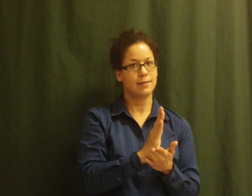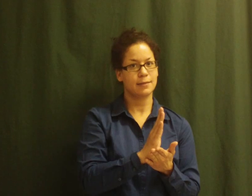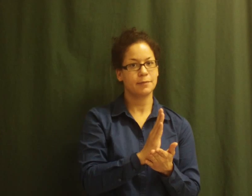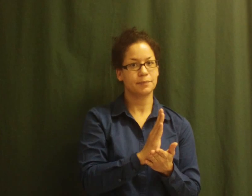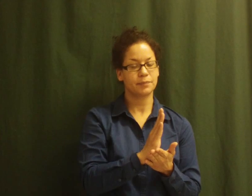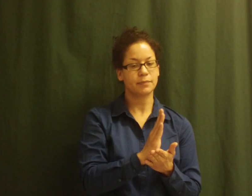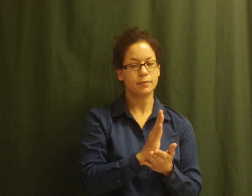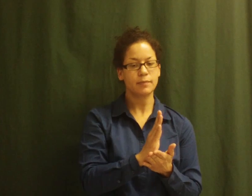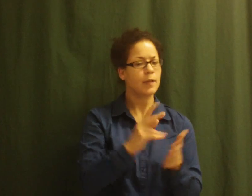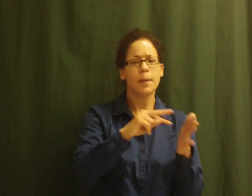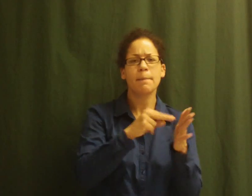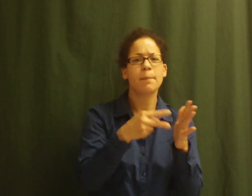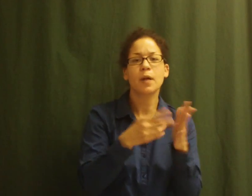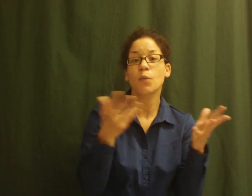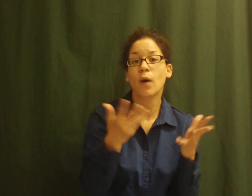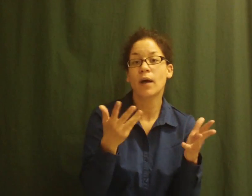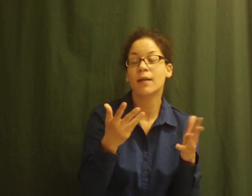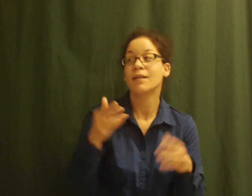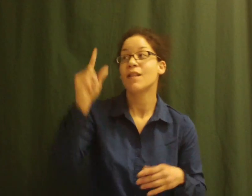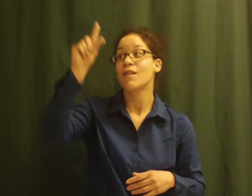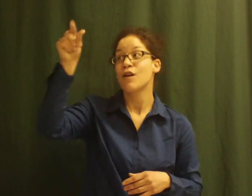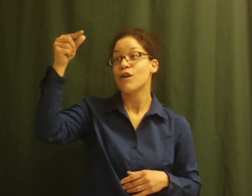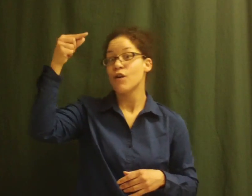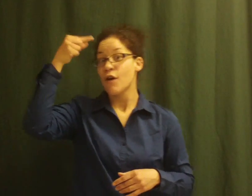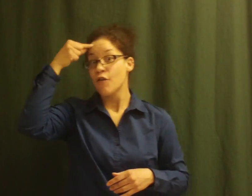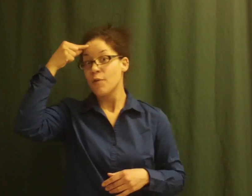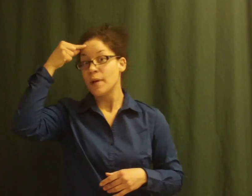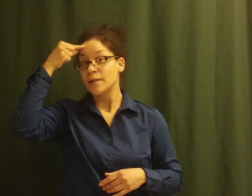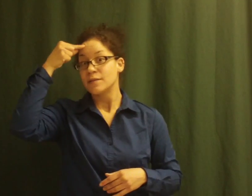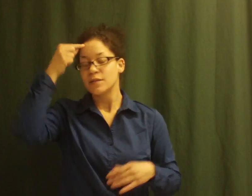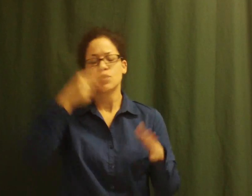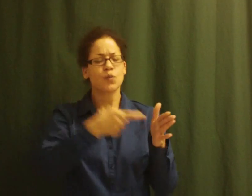That is, the government is required to provide it,